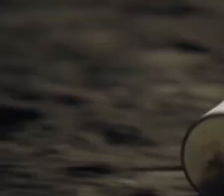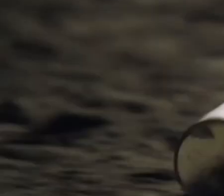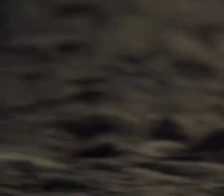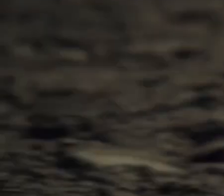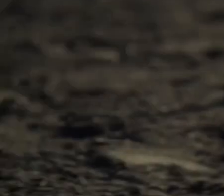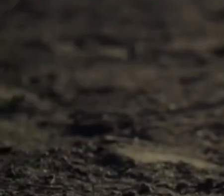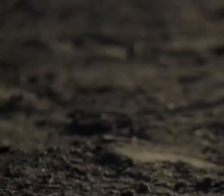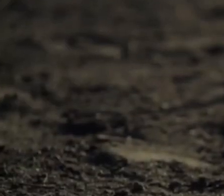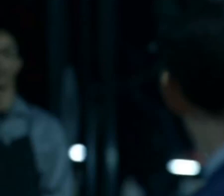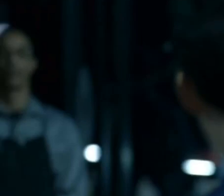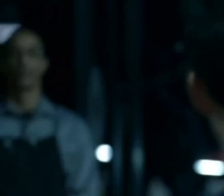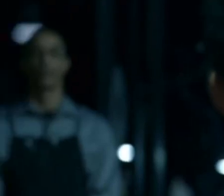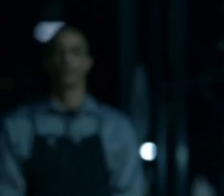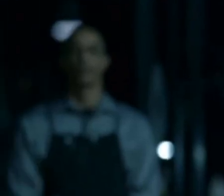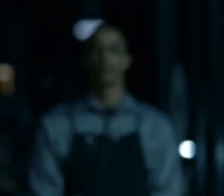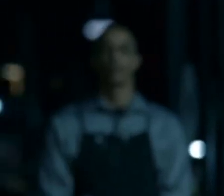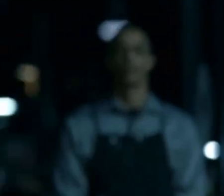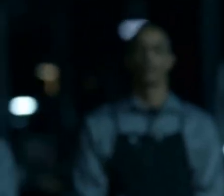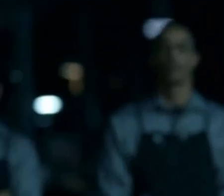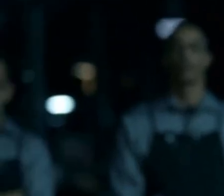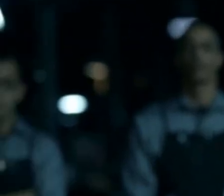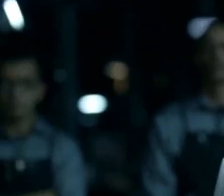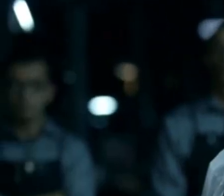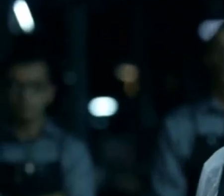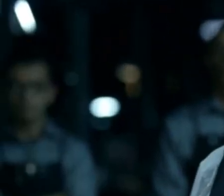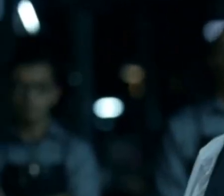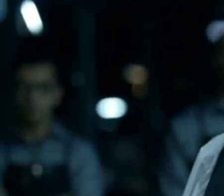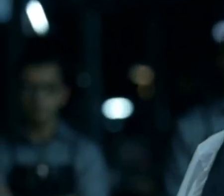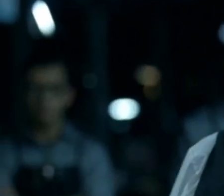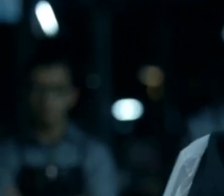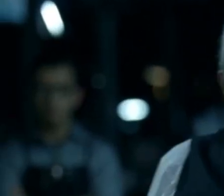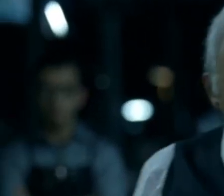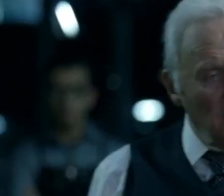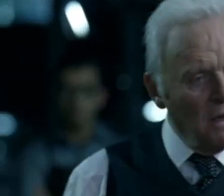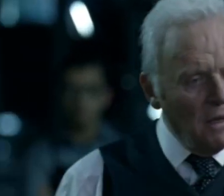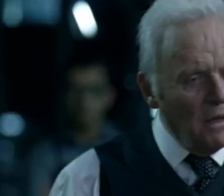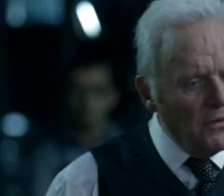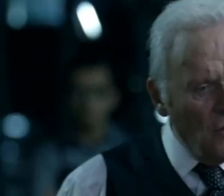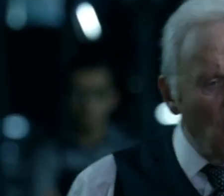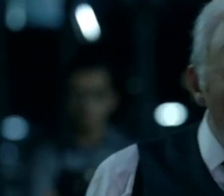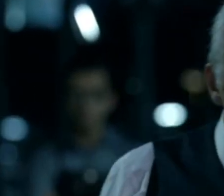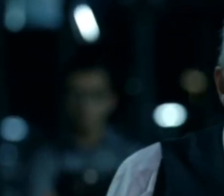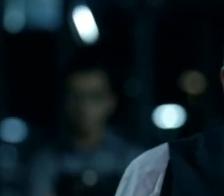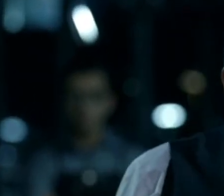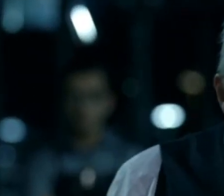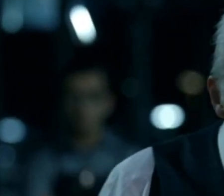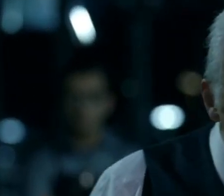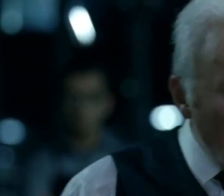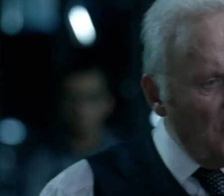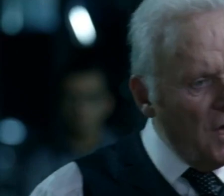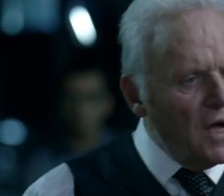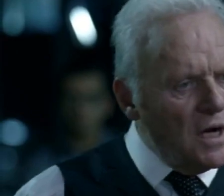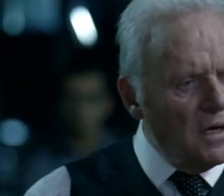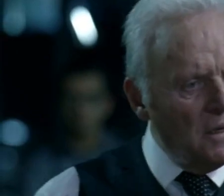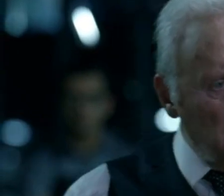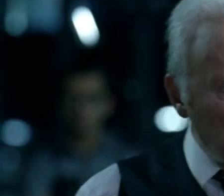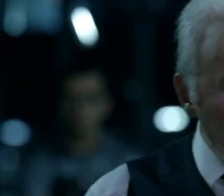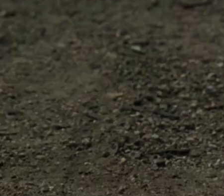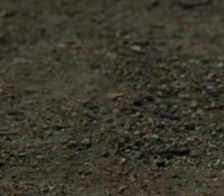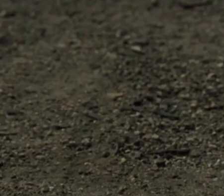They're not looking for a story that tells them who they are. They already know who they